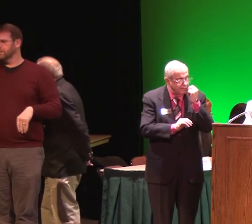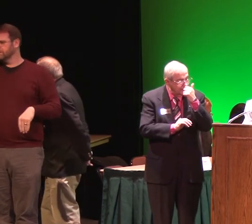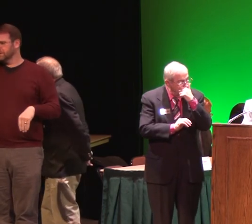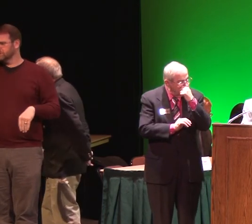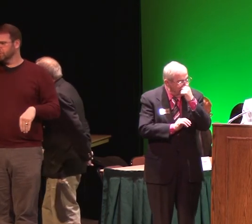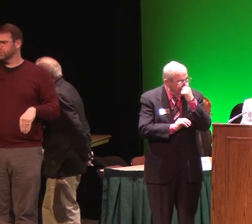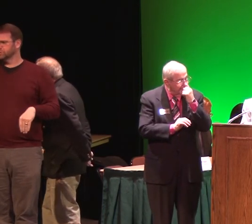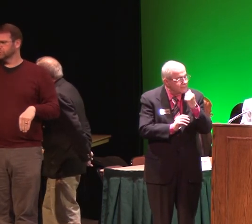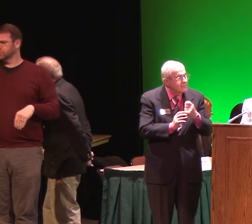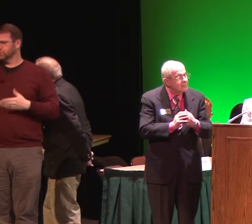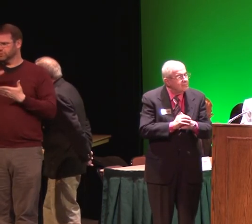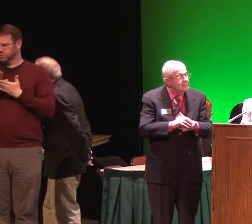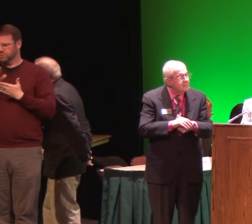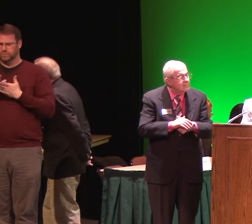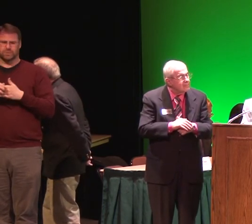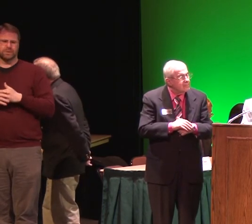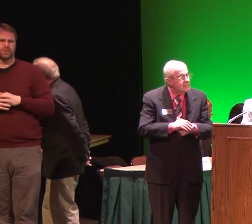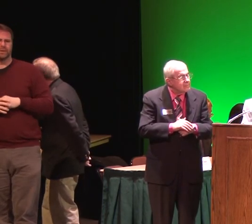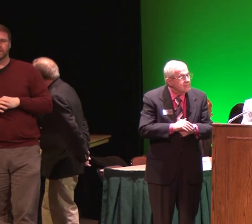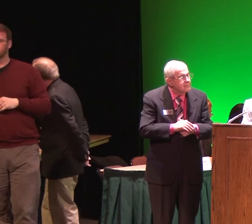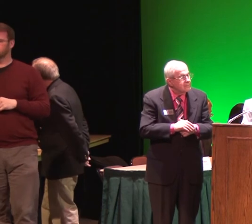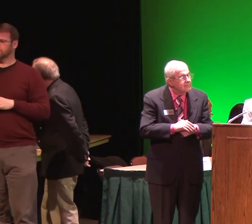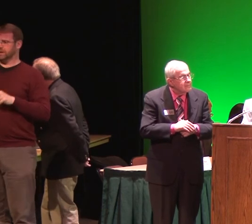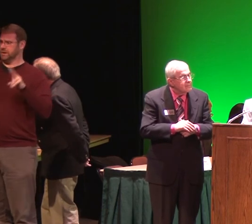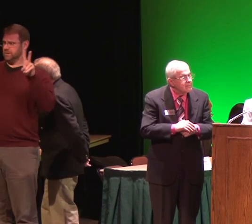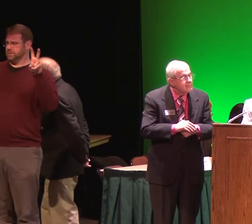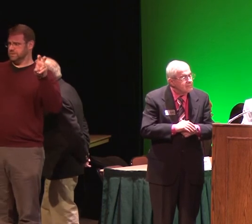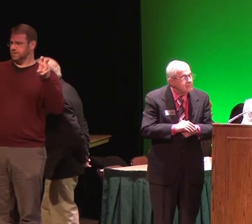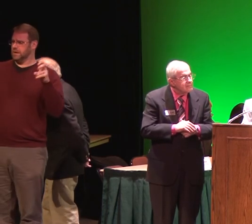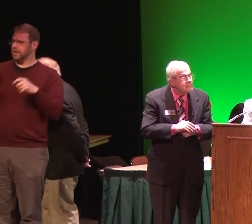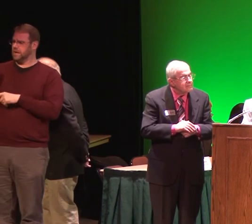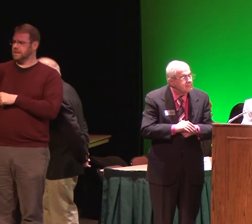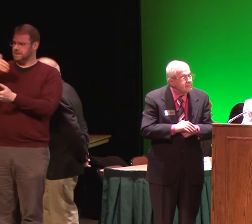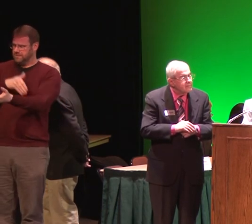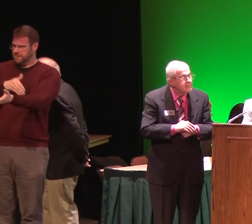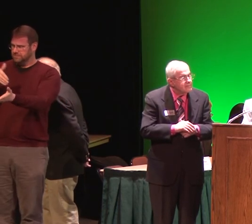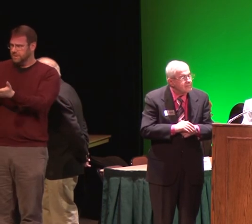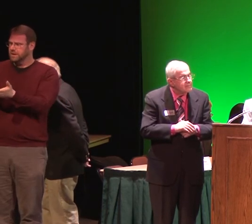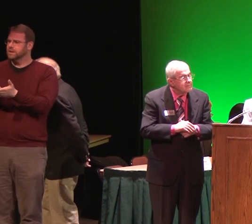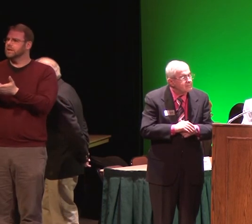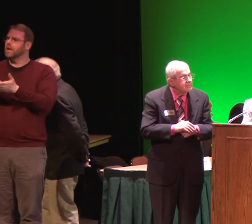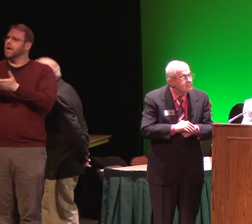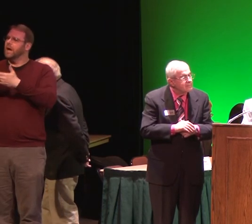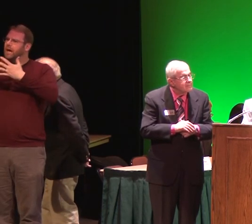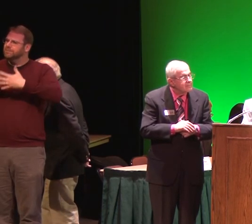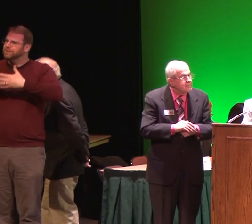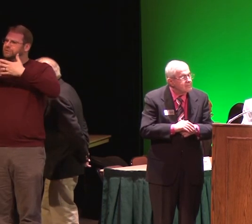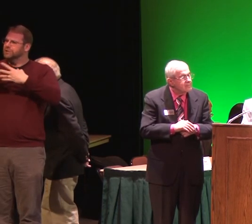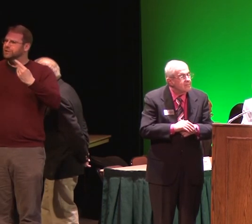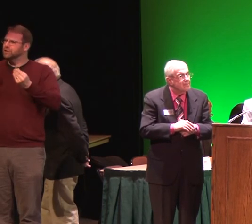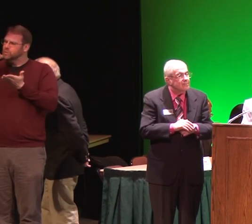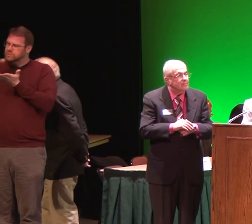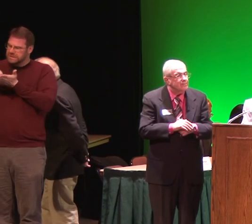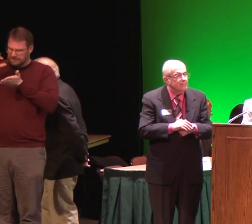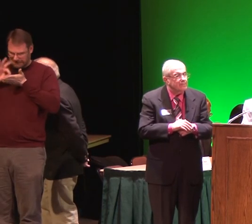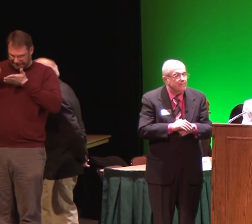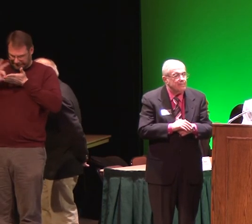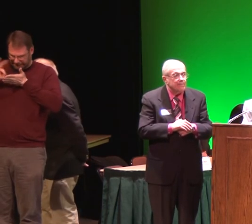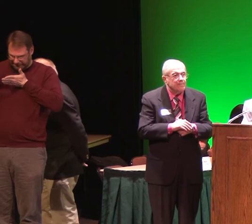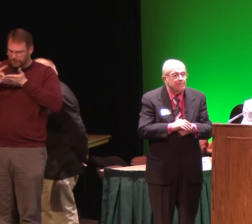Foxborough Charter School for the project 11 Million, A Machine to Count Stamps, Isabel F.